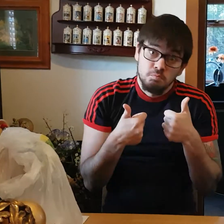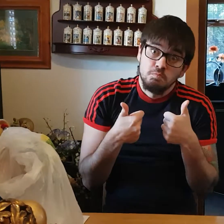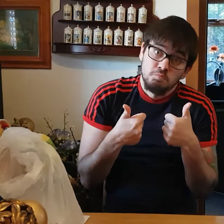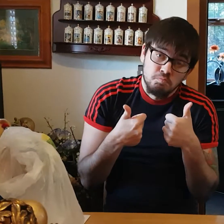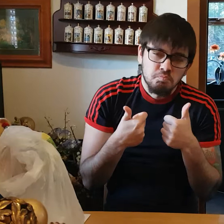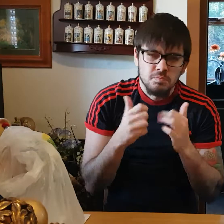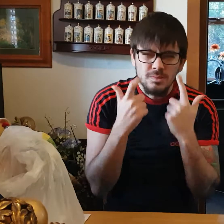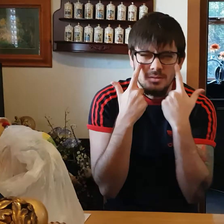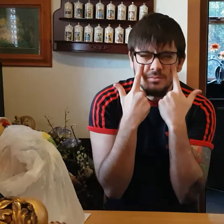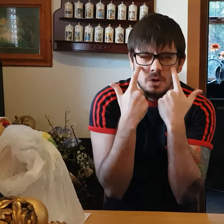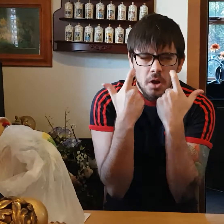piece of paper